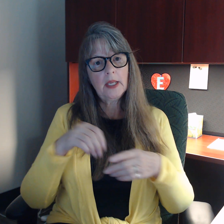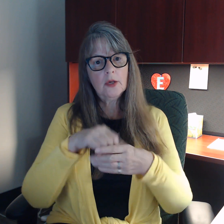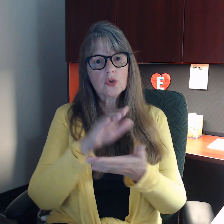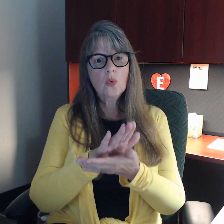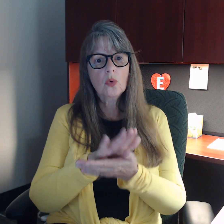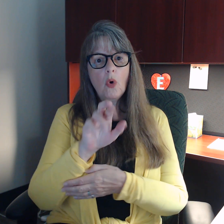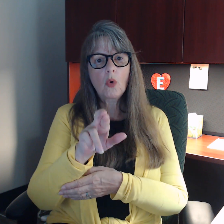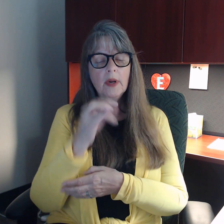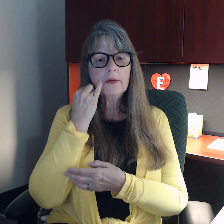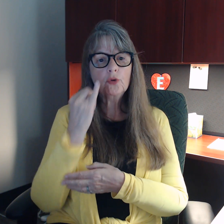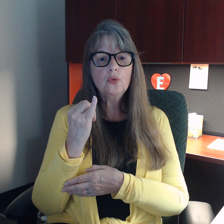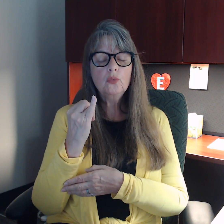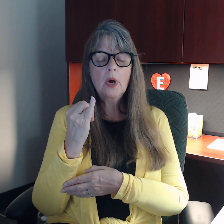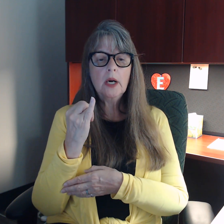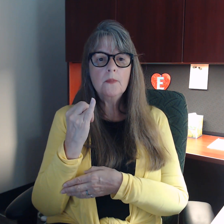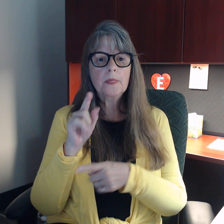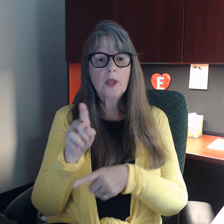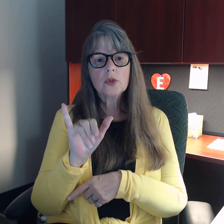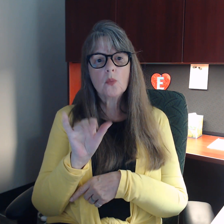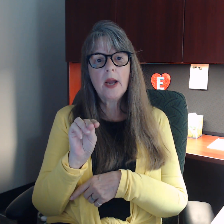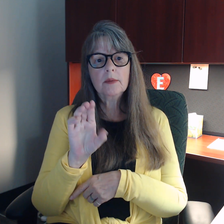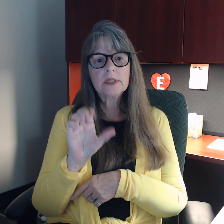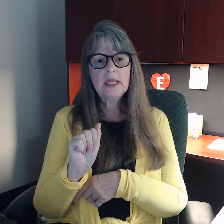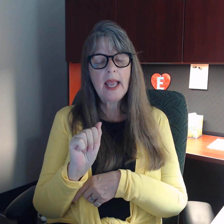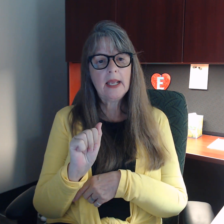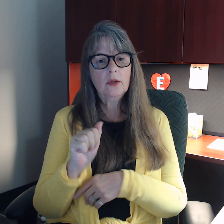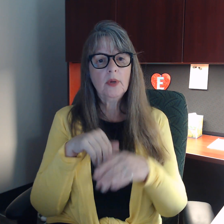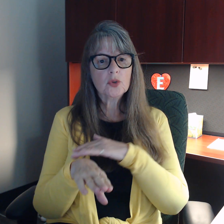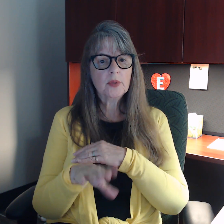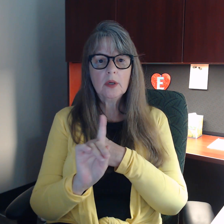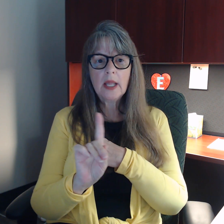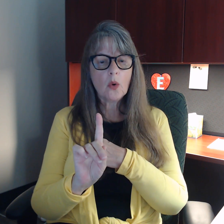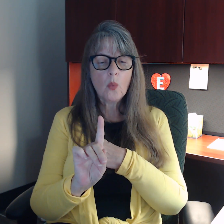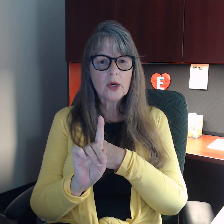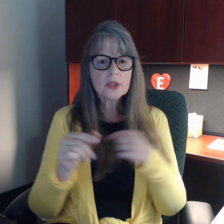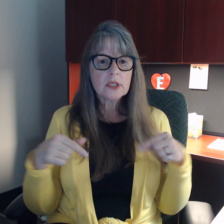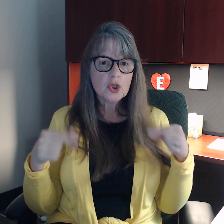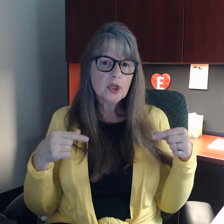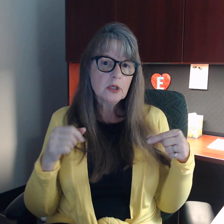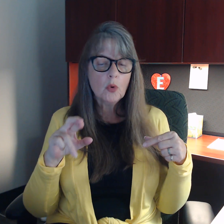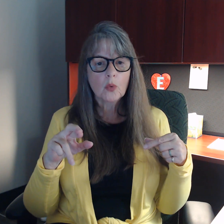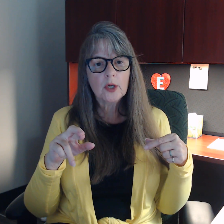a school, or if you go to the YMCA, you enter in it like, where's the gym, or where